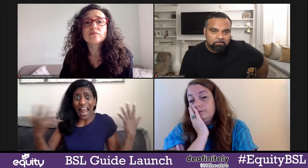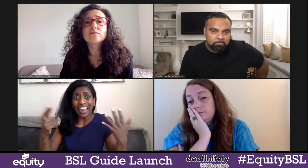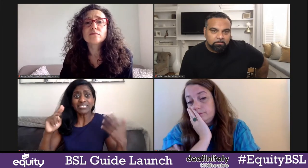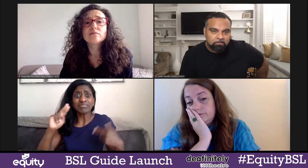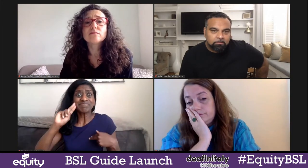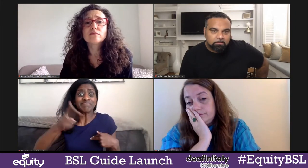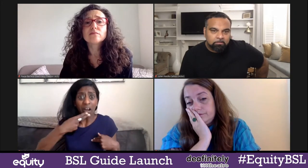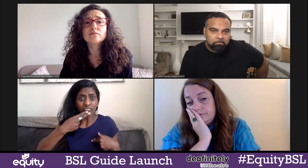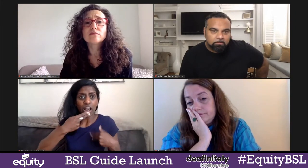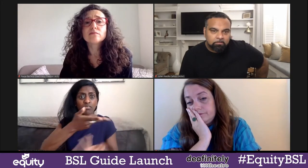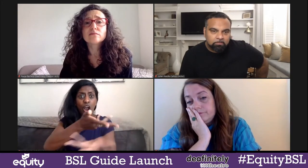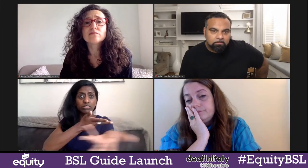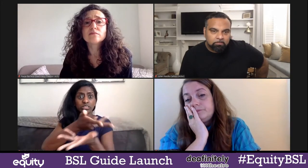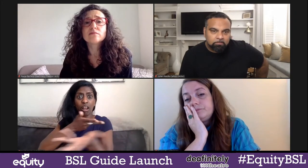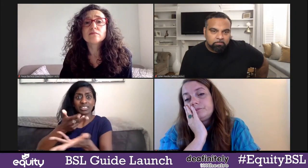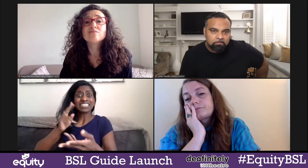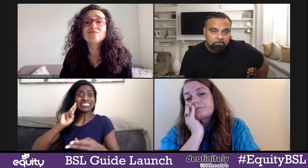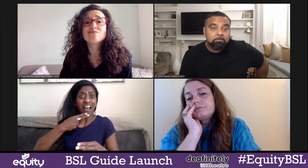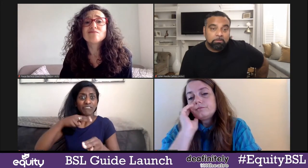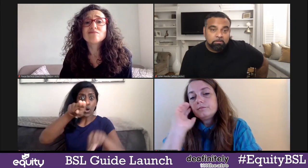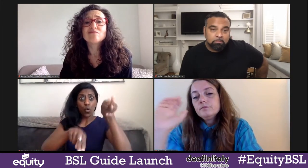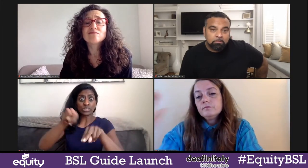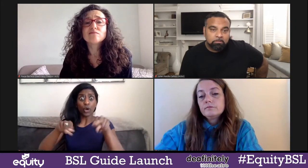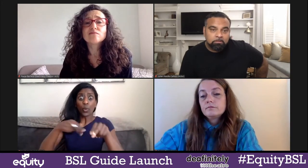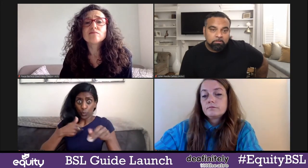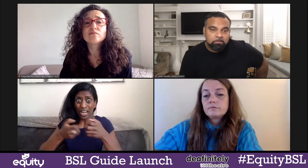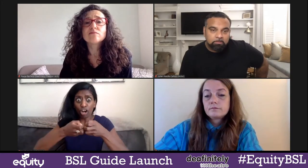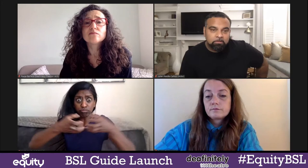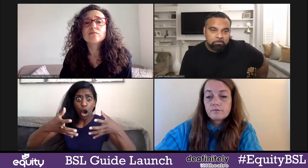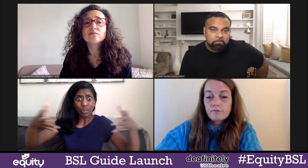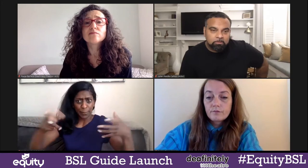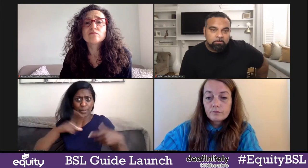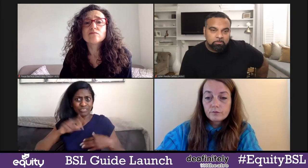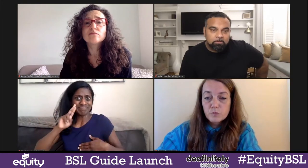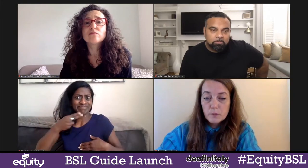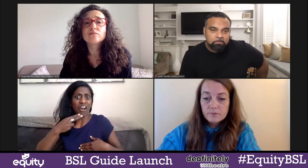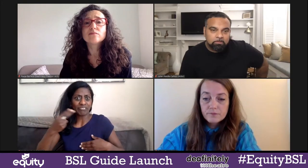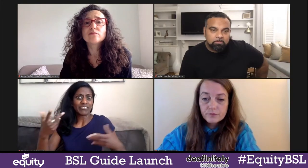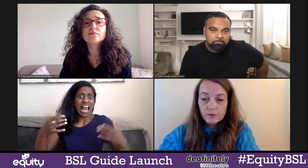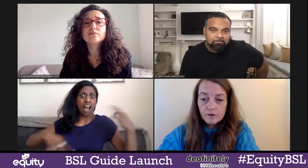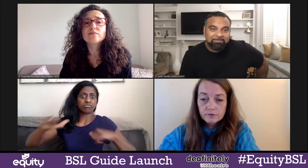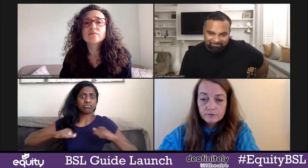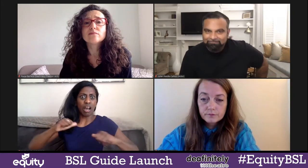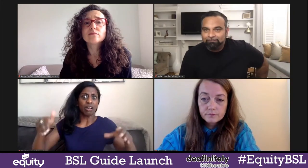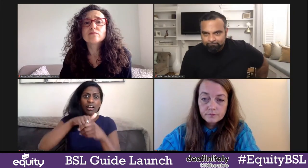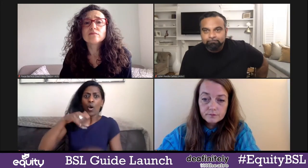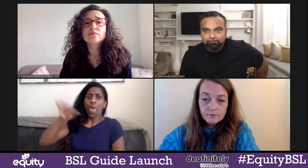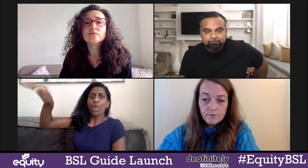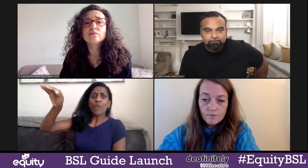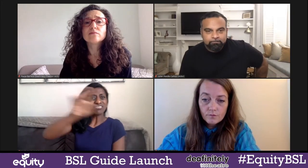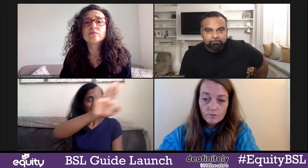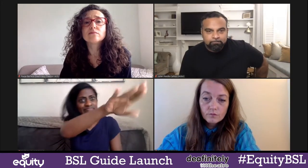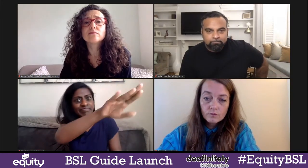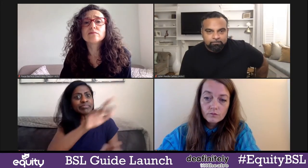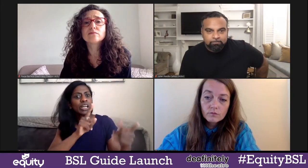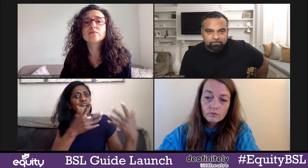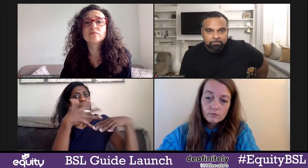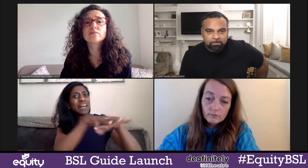now. There are many deaf consultants. The pool of BSL consultants is growing, and